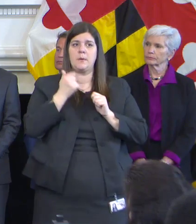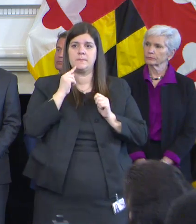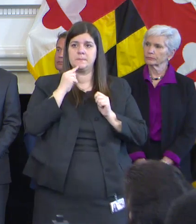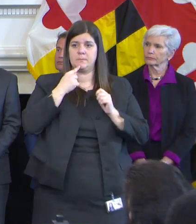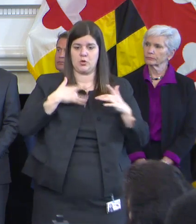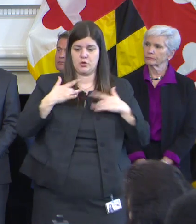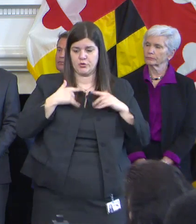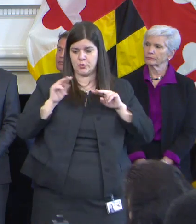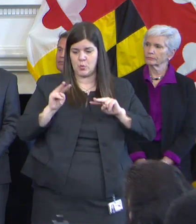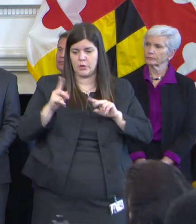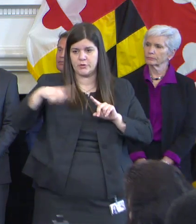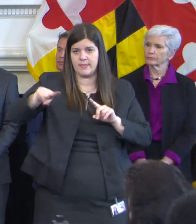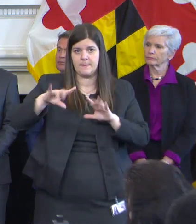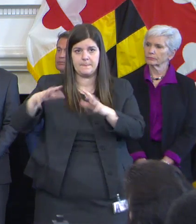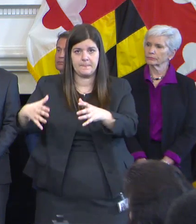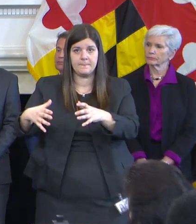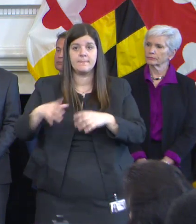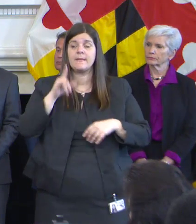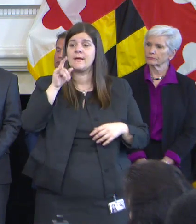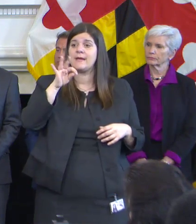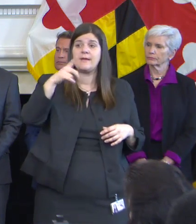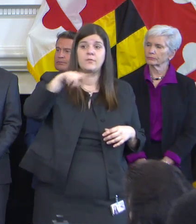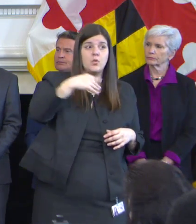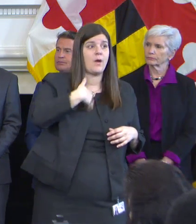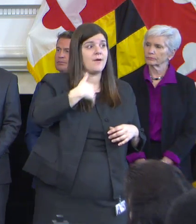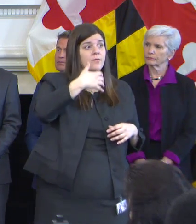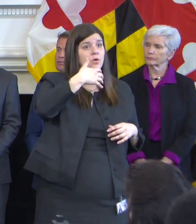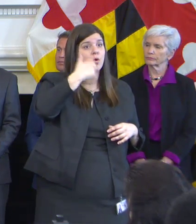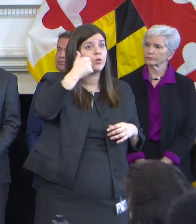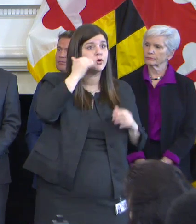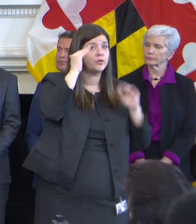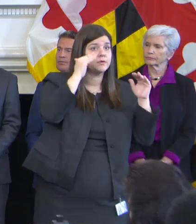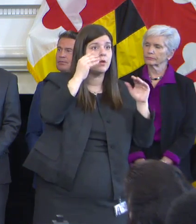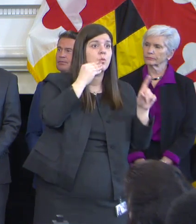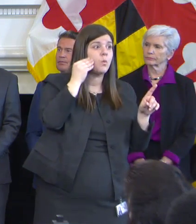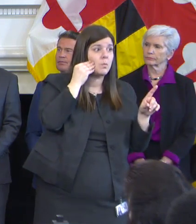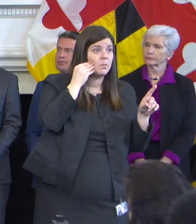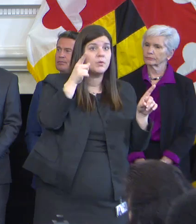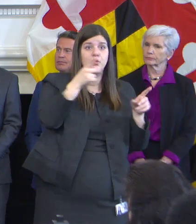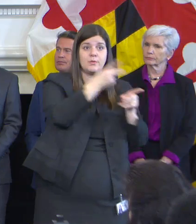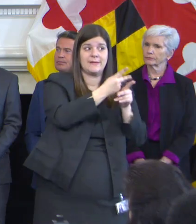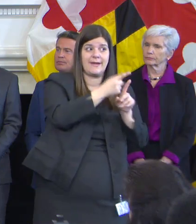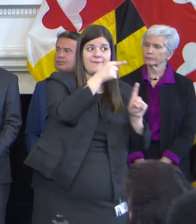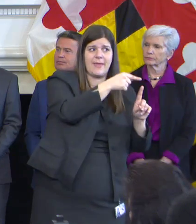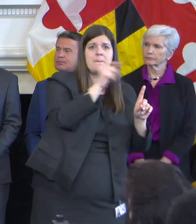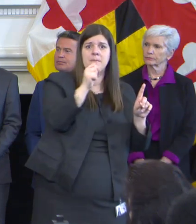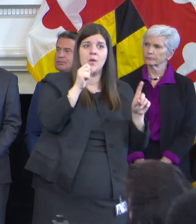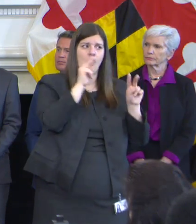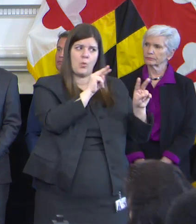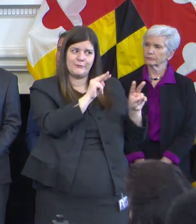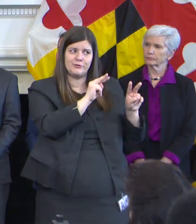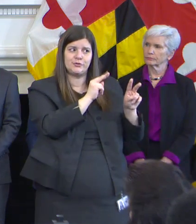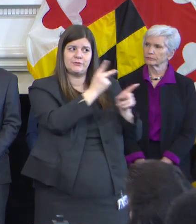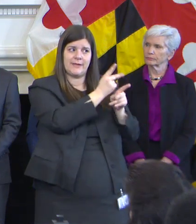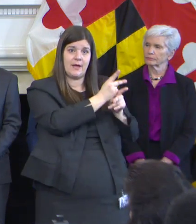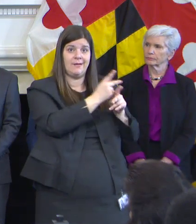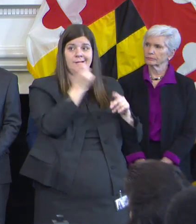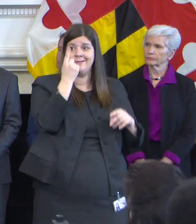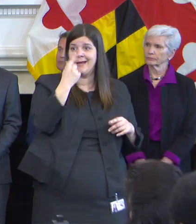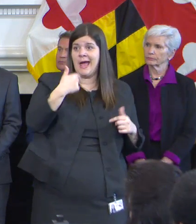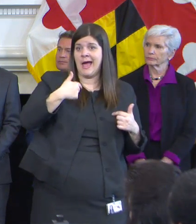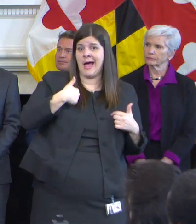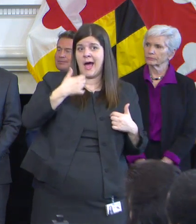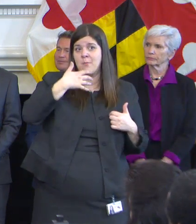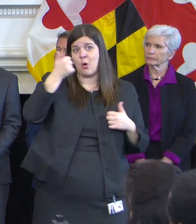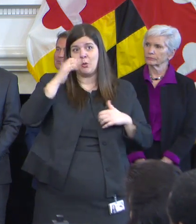adult, we want you to be concerned about them. But I'm over 60 and I'm still here in this room, so